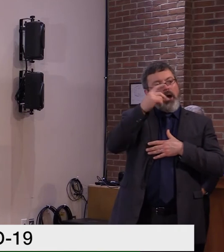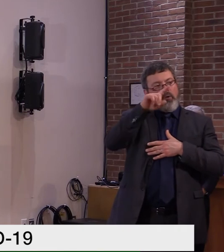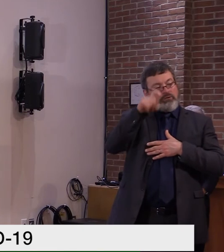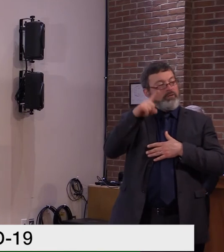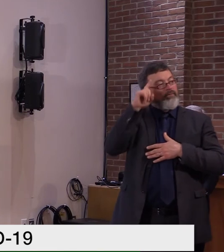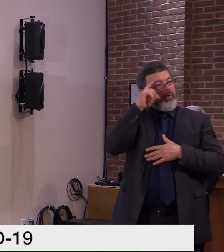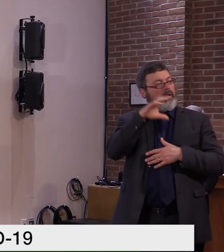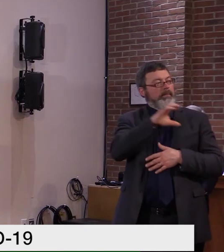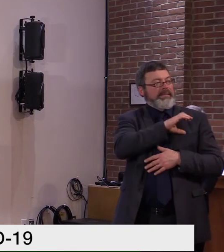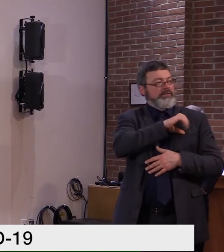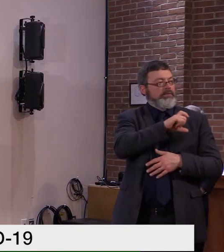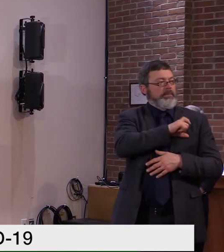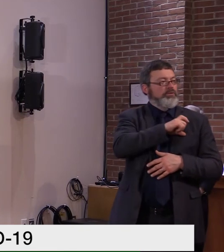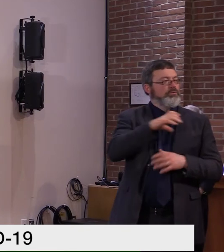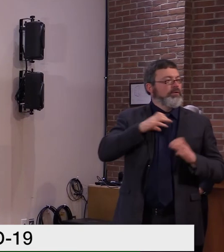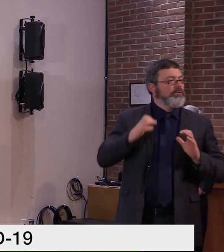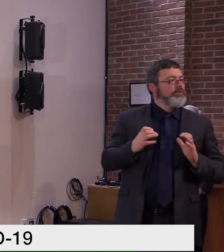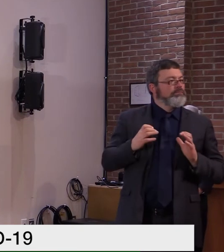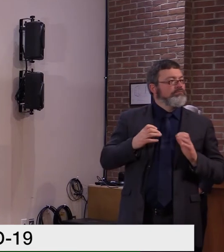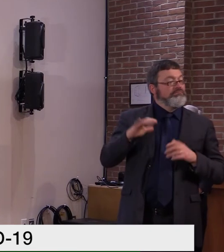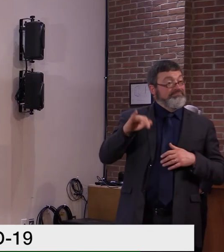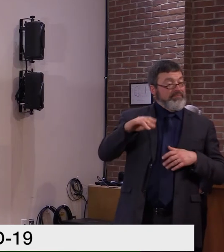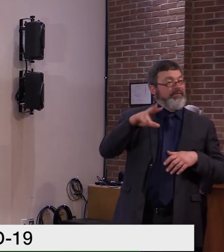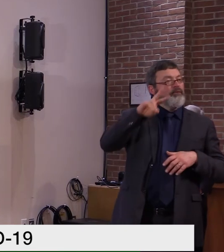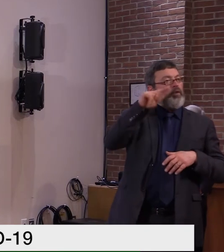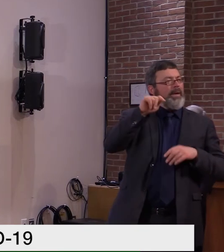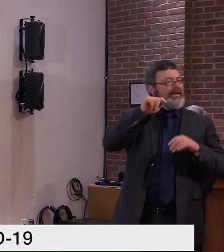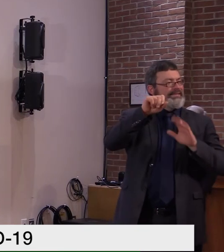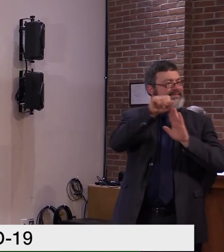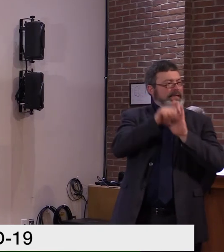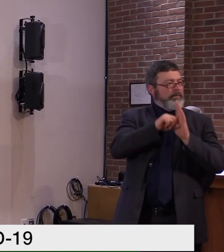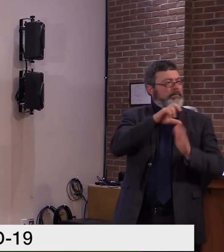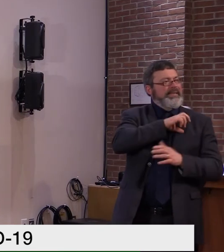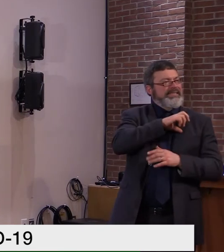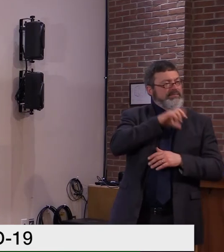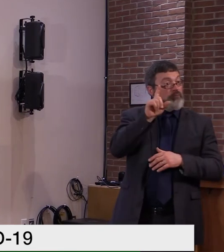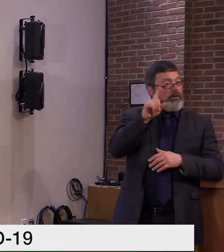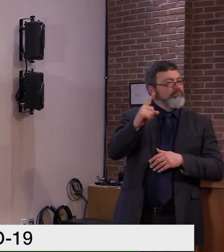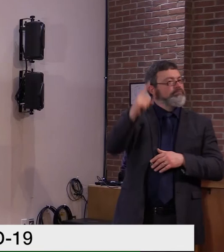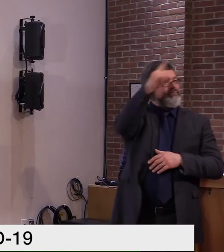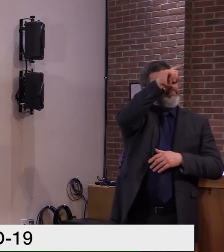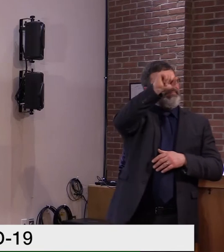been almost having a possibly an outbreak.